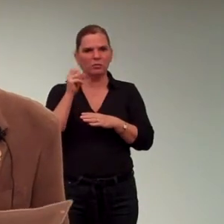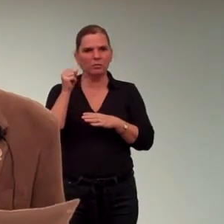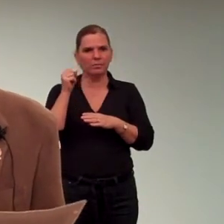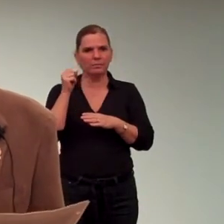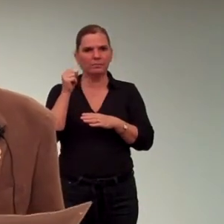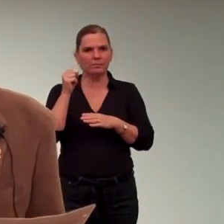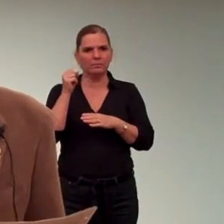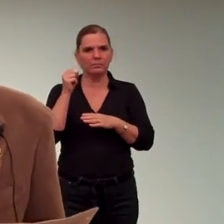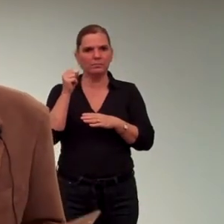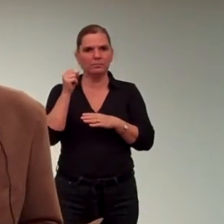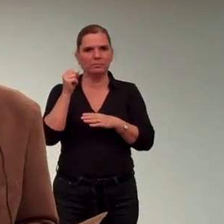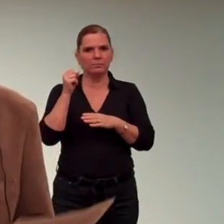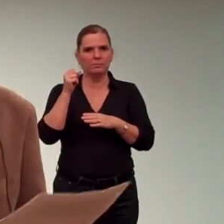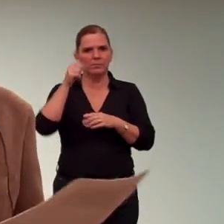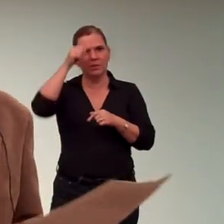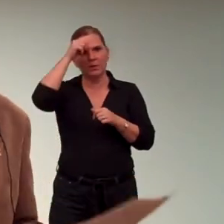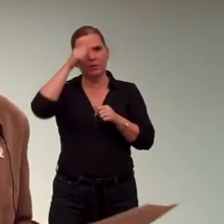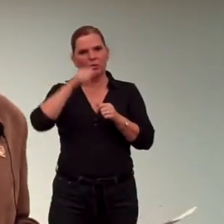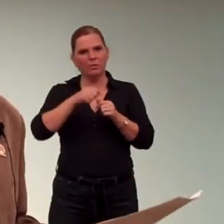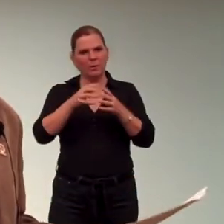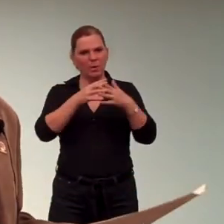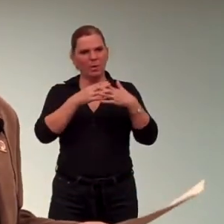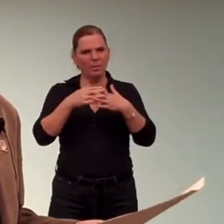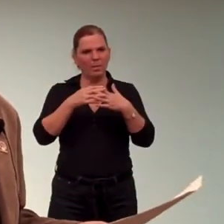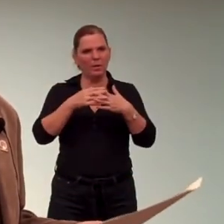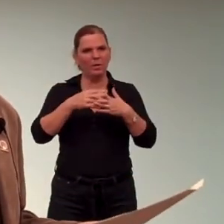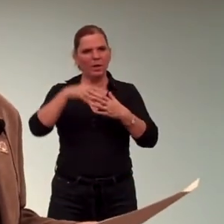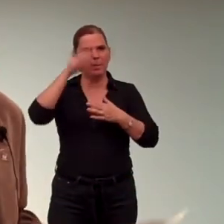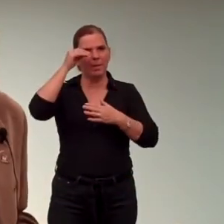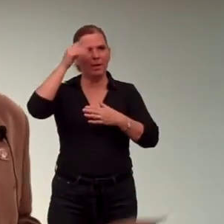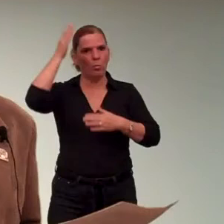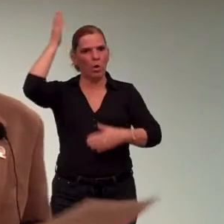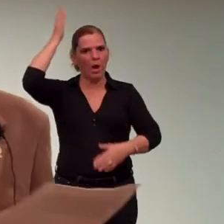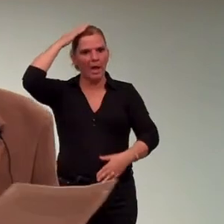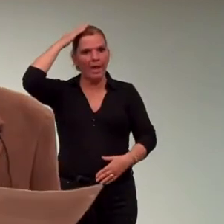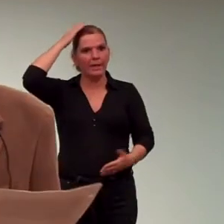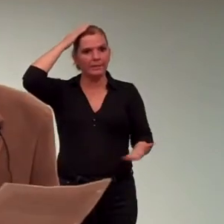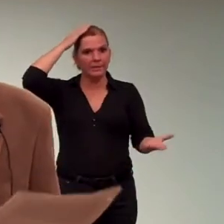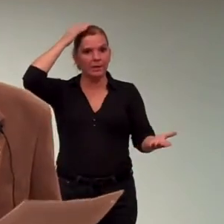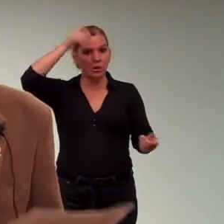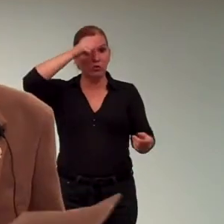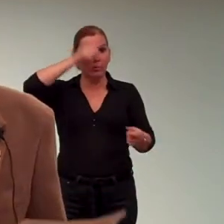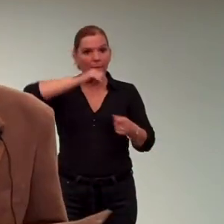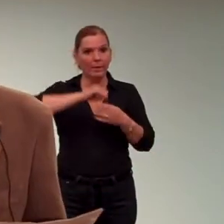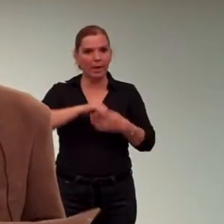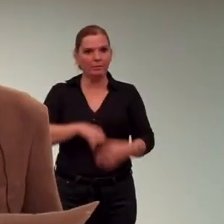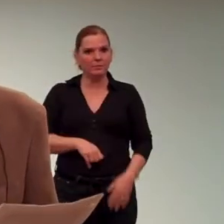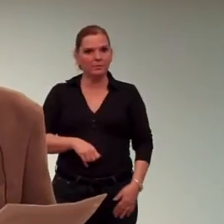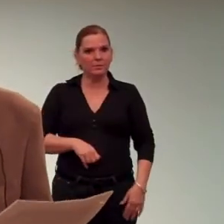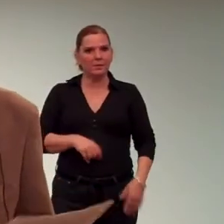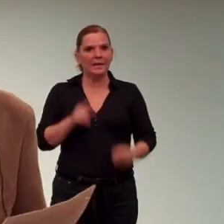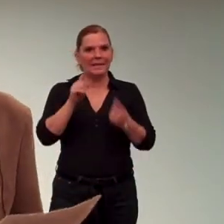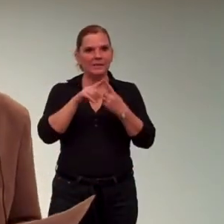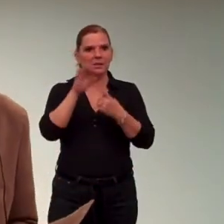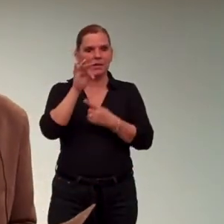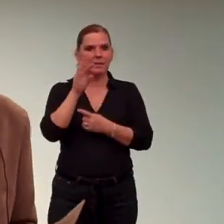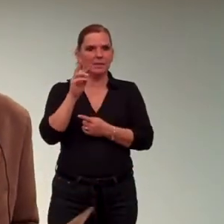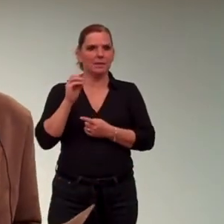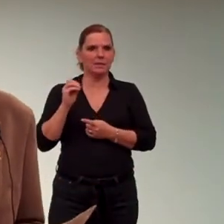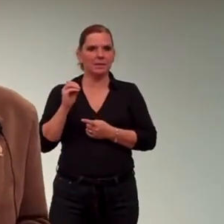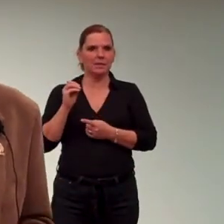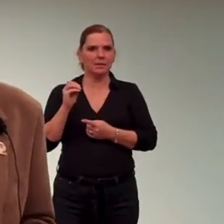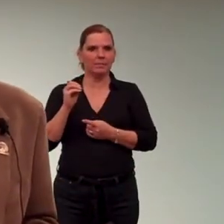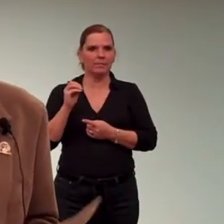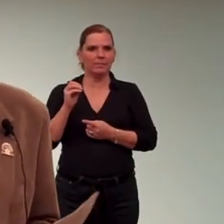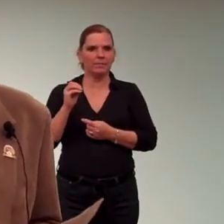Hatters. Remember, American males wore hats until the 1960s. Everybody wore a